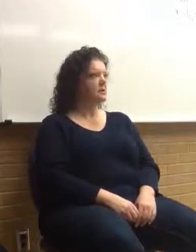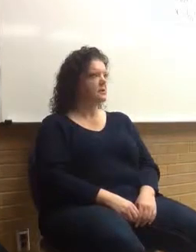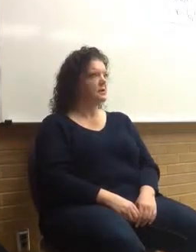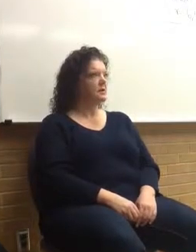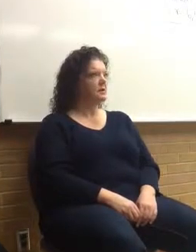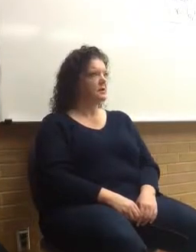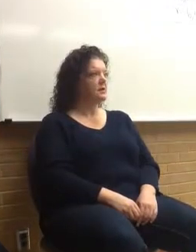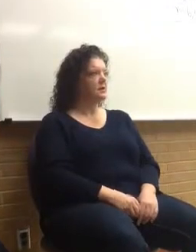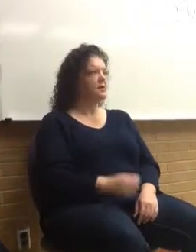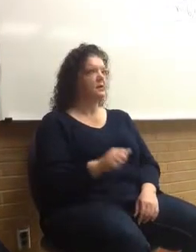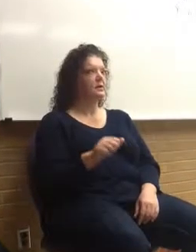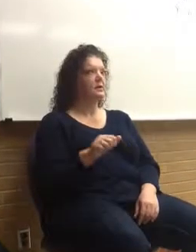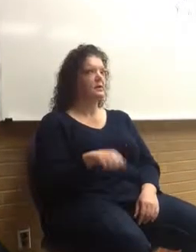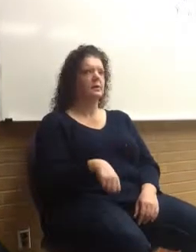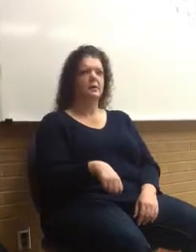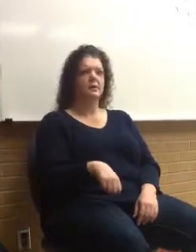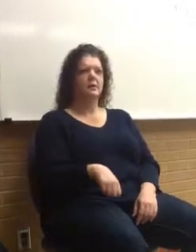it. Then he says there was a heist